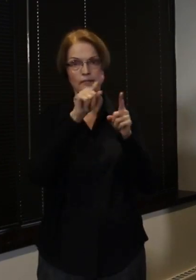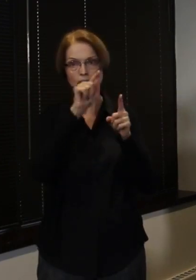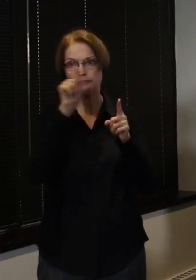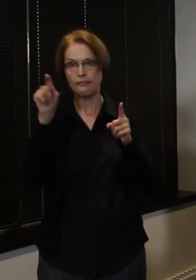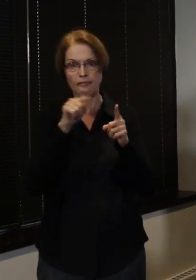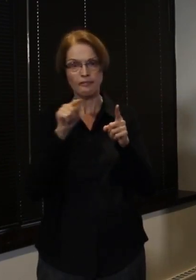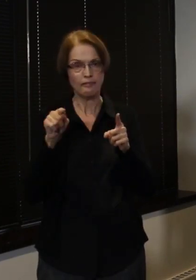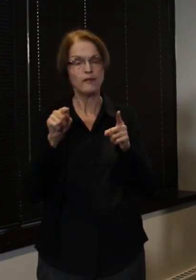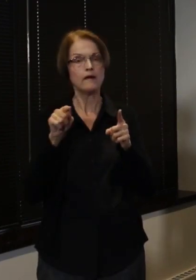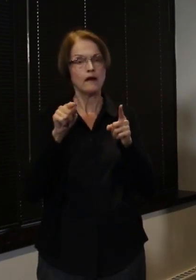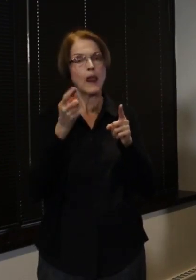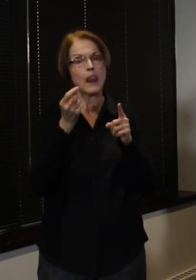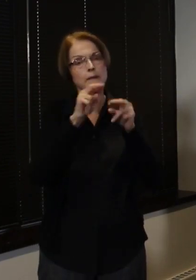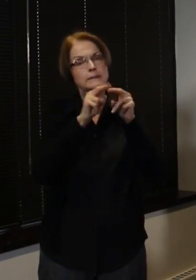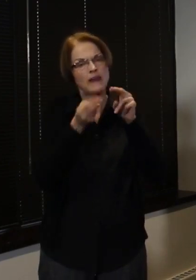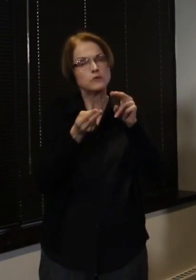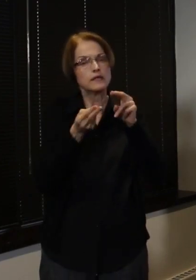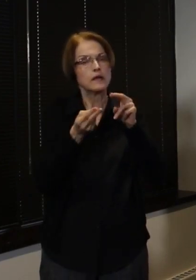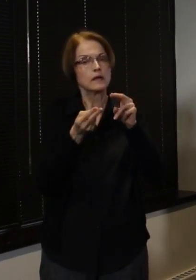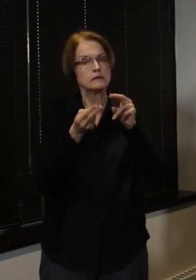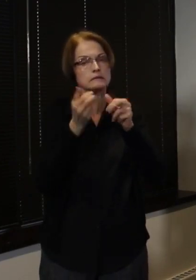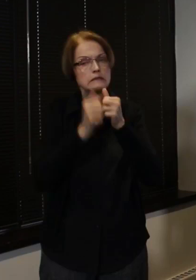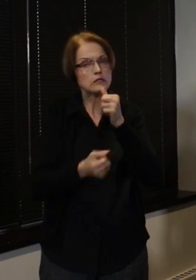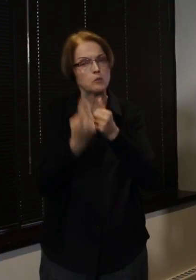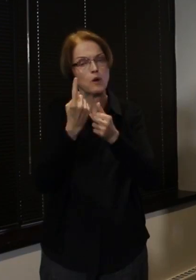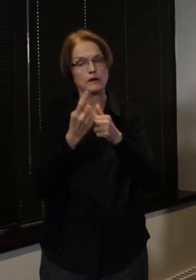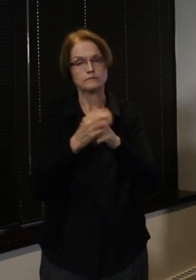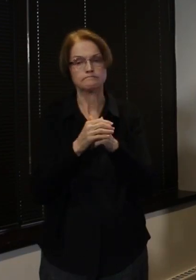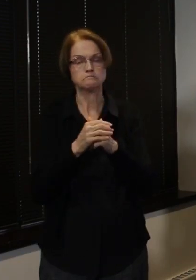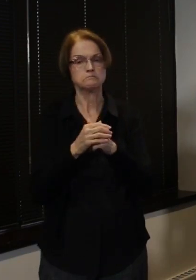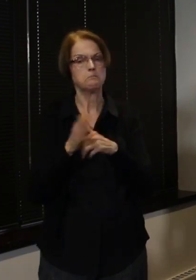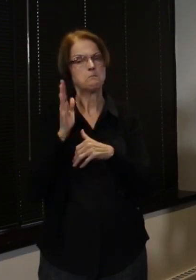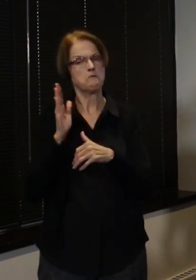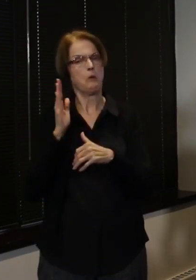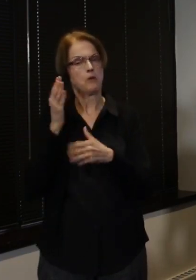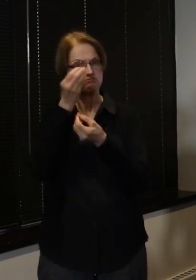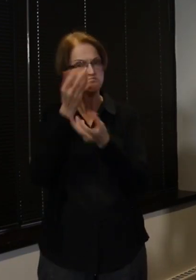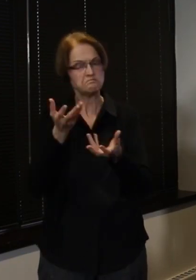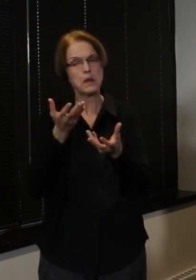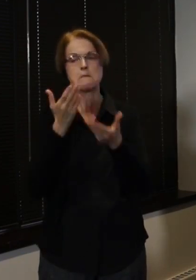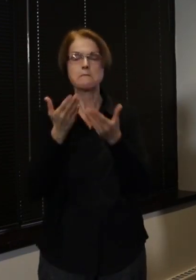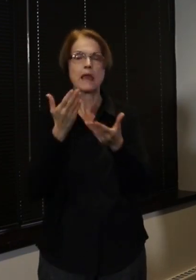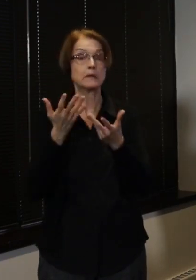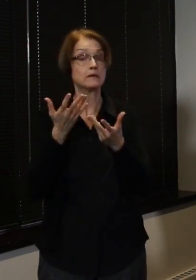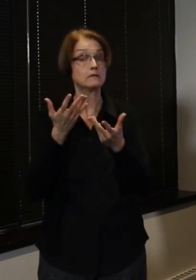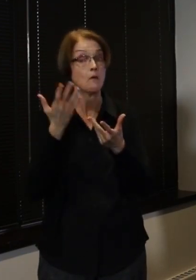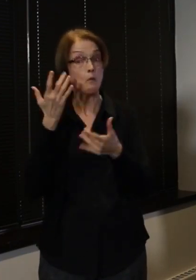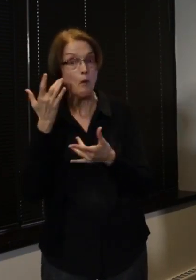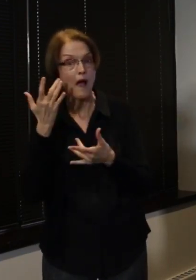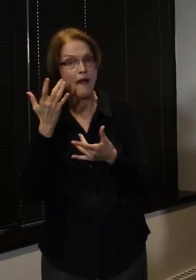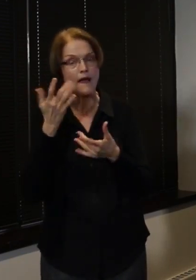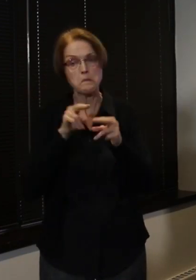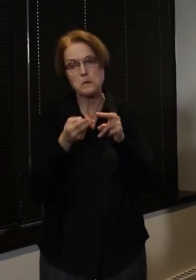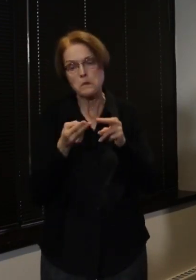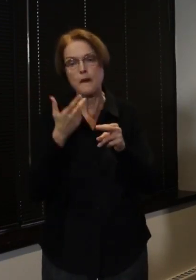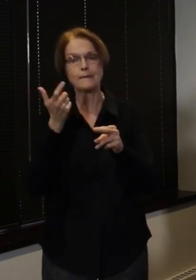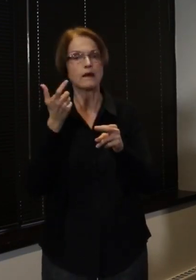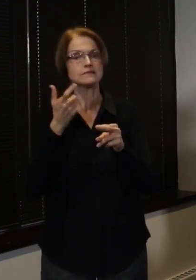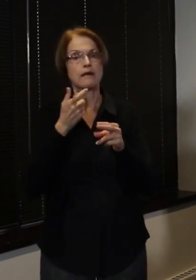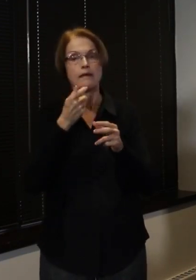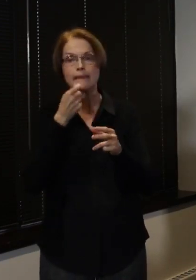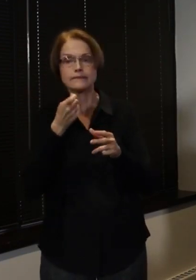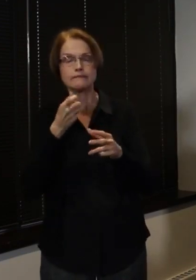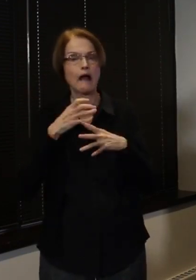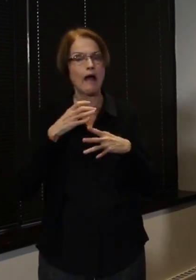in cases. We spoke about this before previously, that this might just be a reporting delay, or it might just be because people weren't